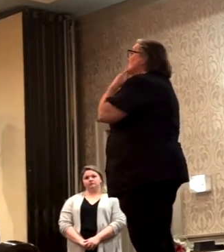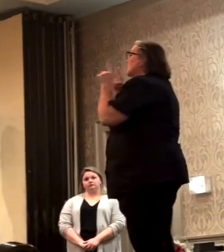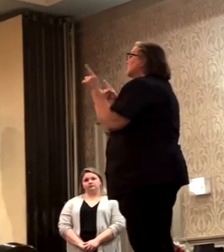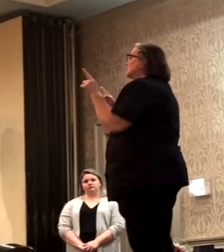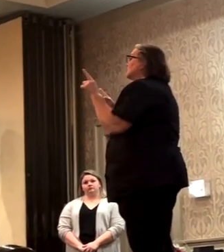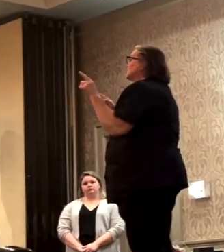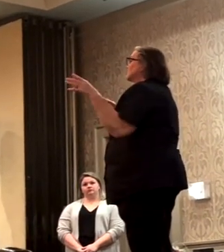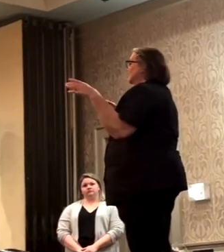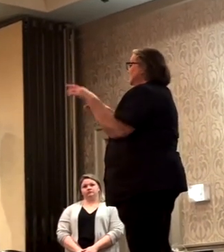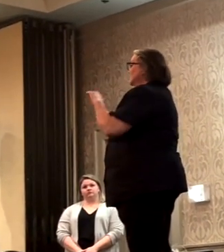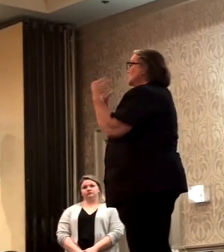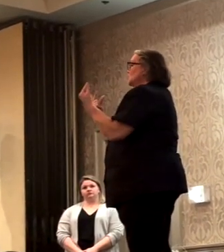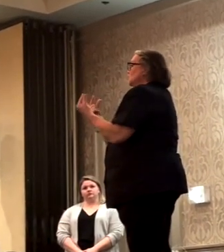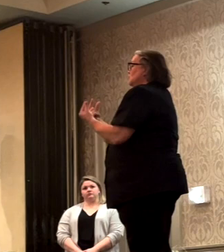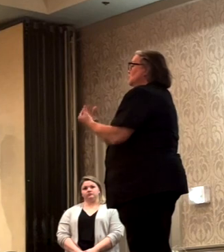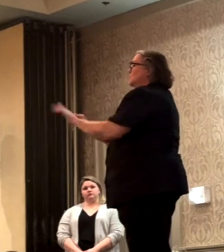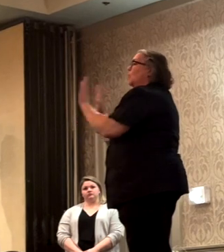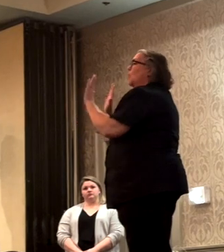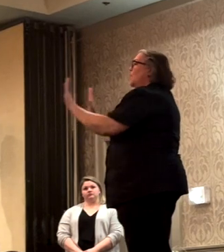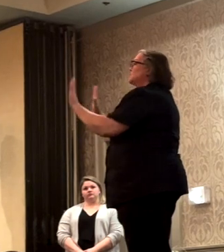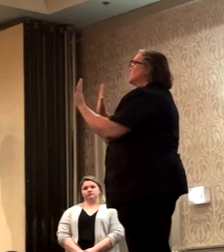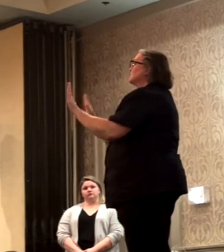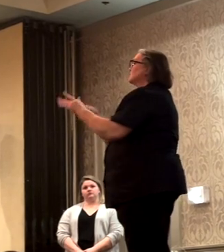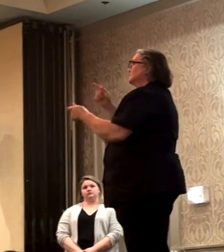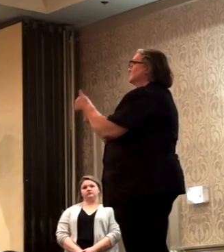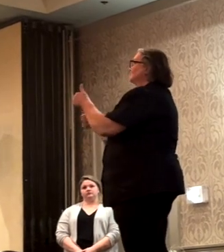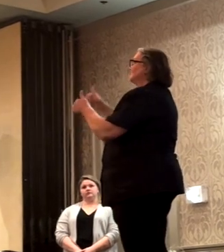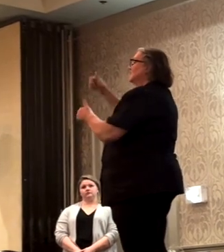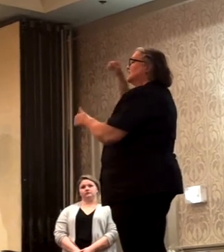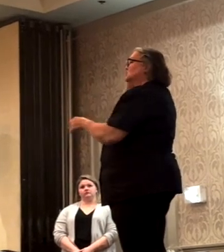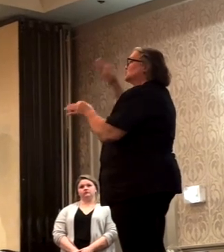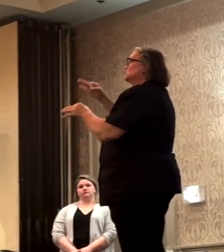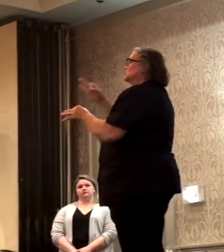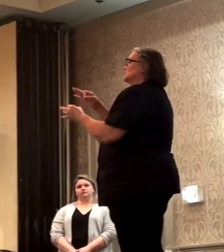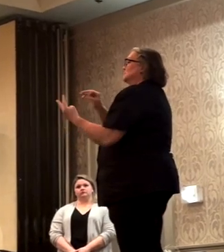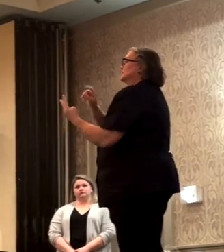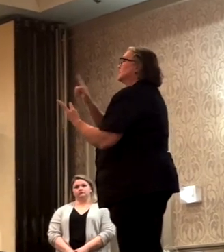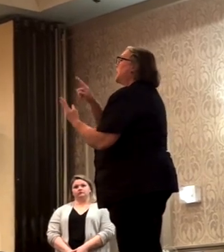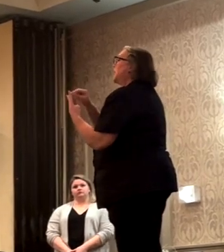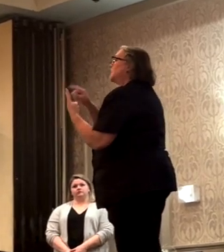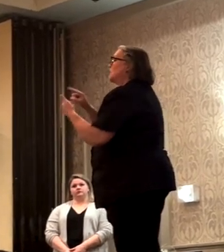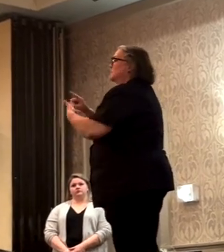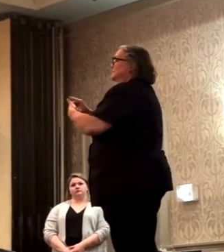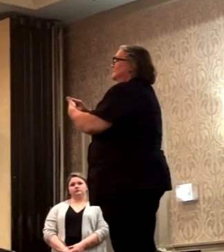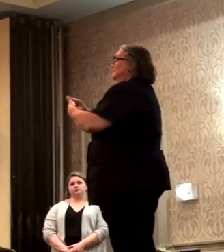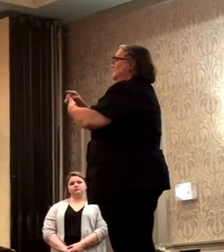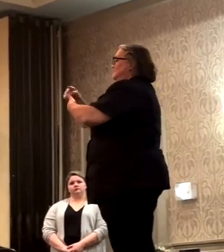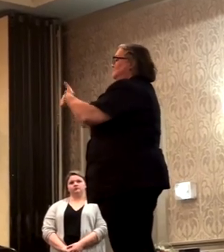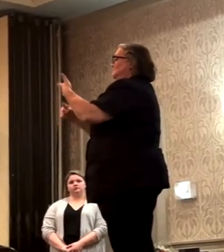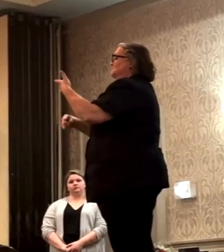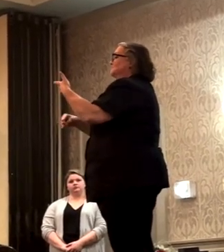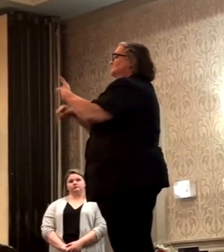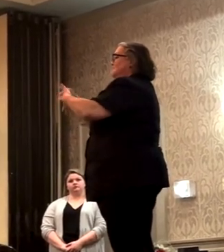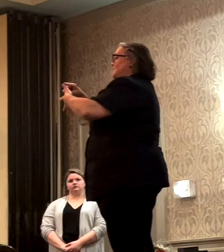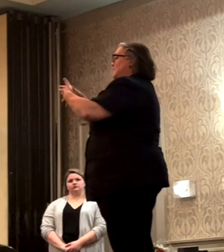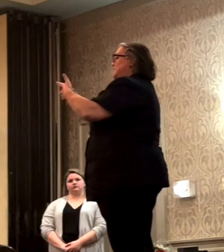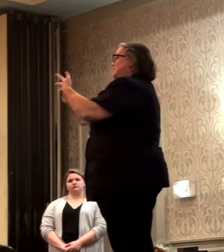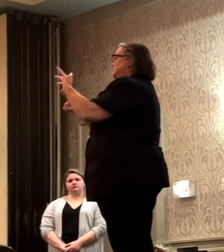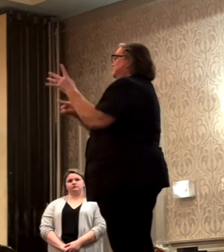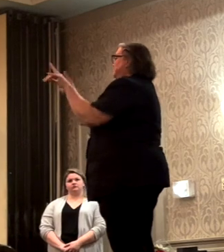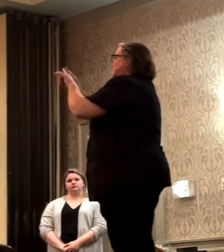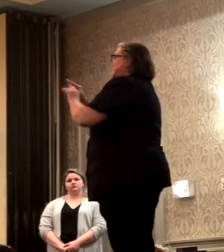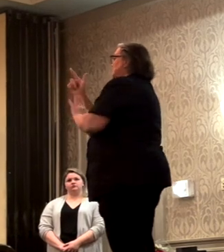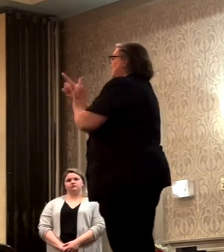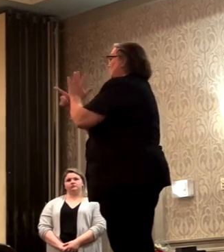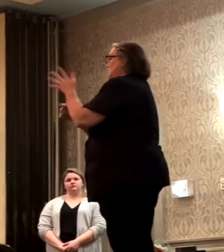sterling judicial appointments that he made. Frank Darrigan, Alton Wiley, Judy Savage,